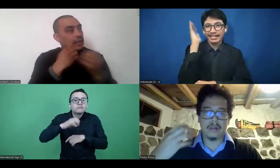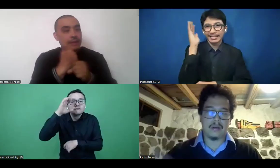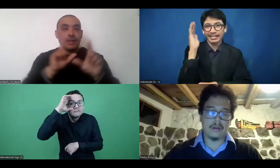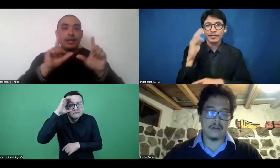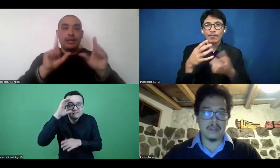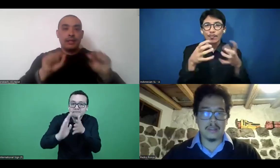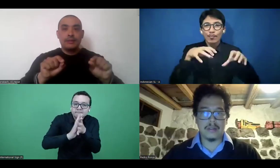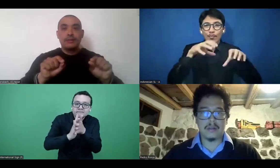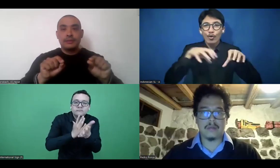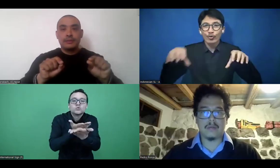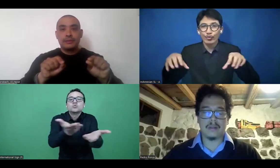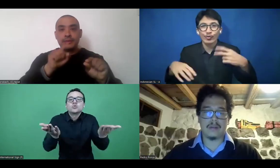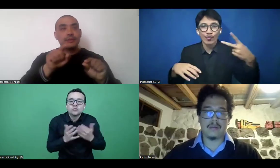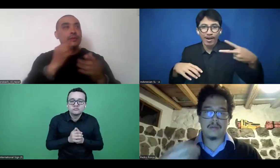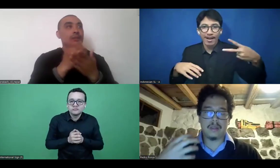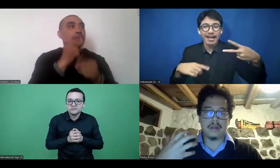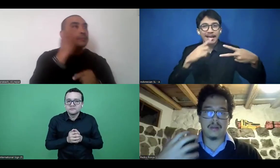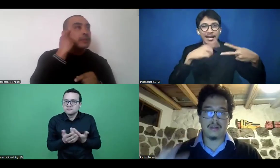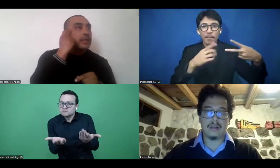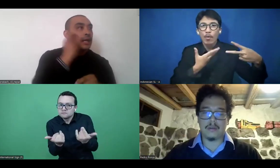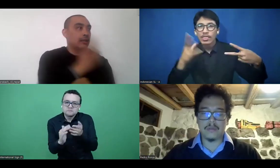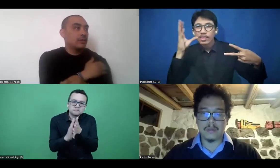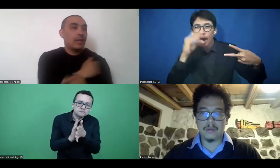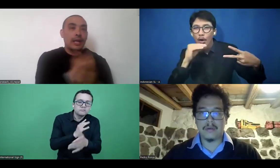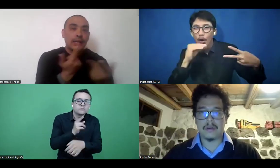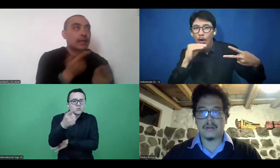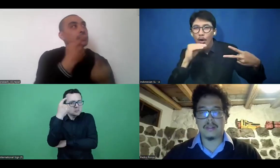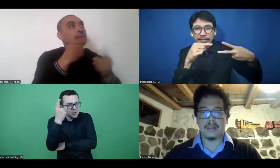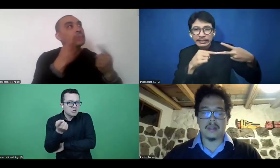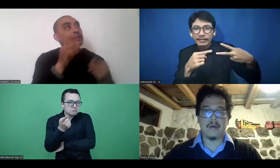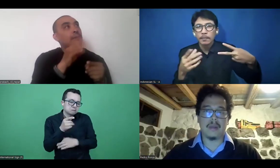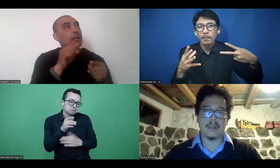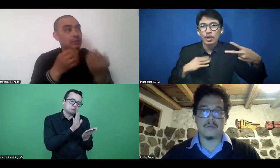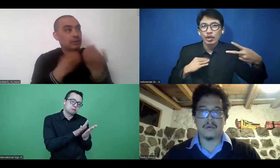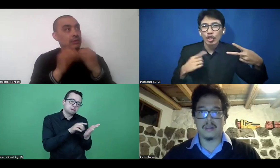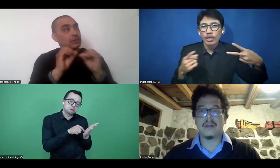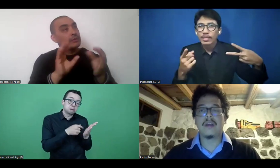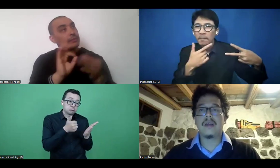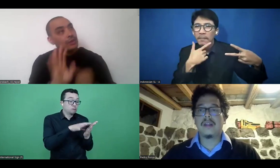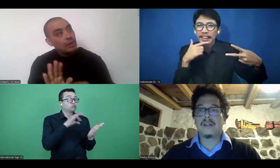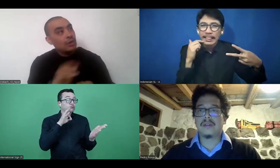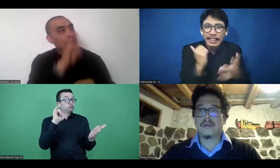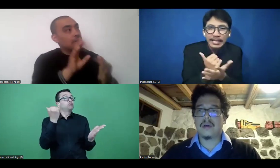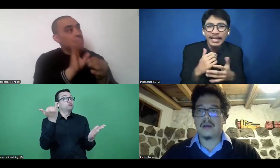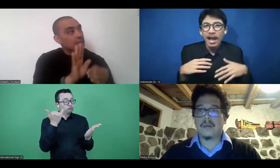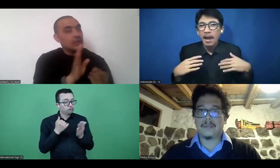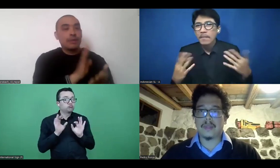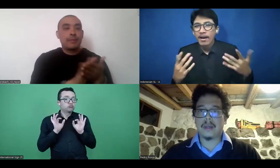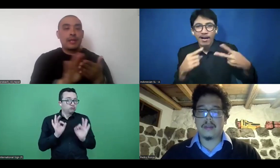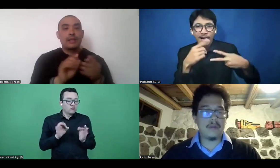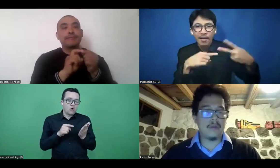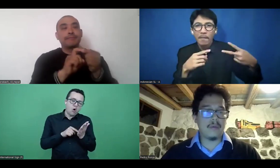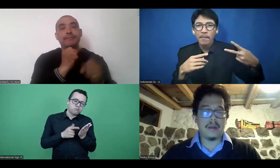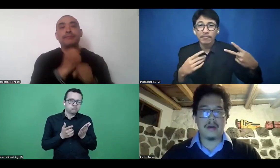what caught your attention, what do you think is usable in your context, and how we can support that. So